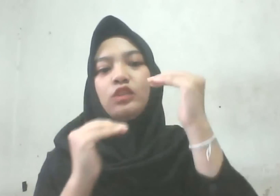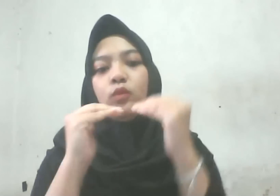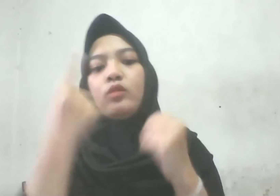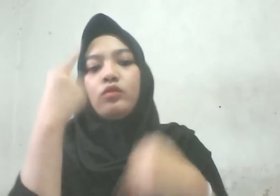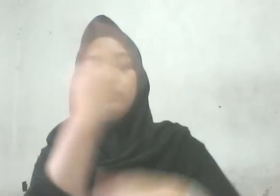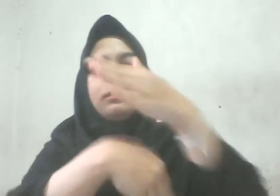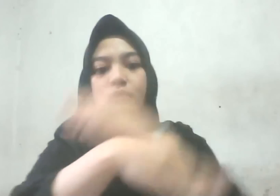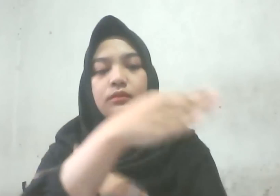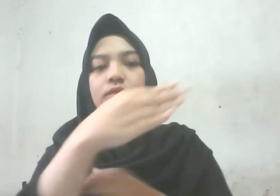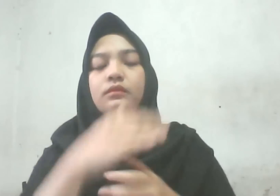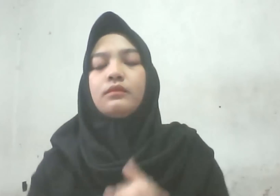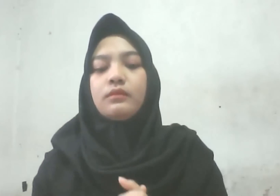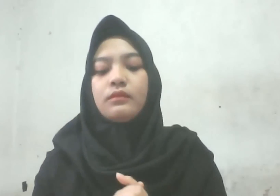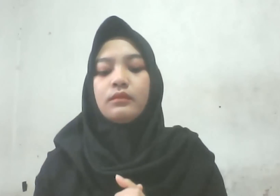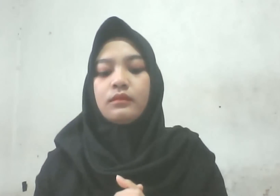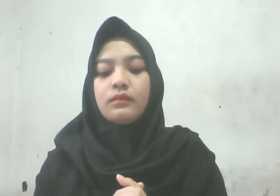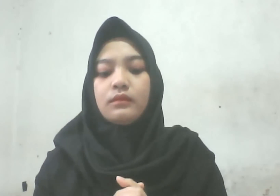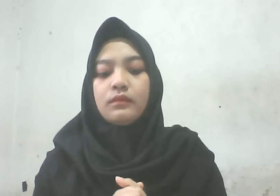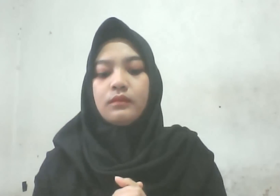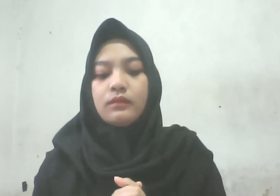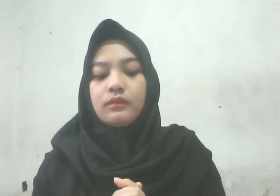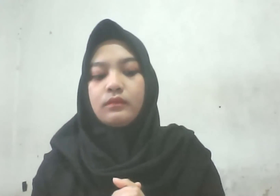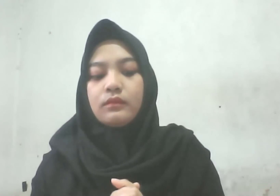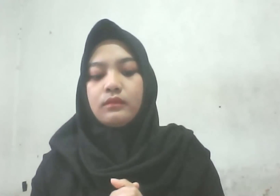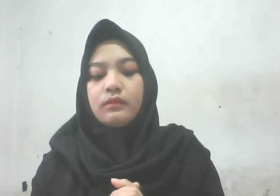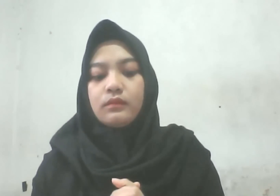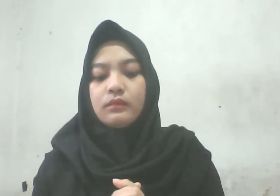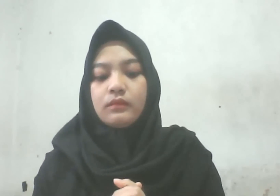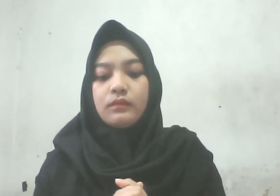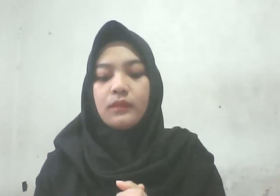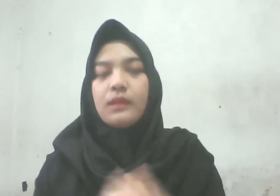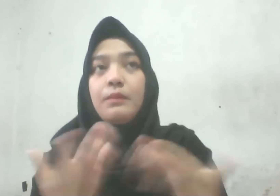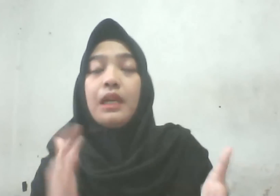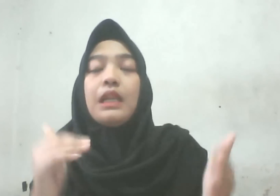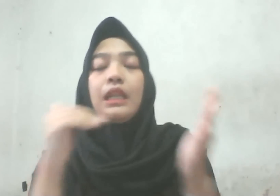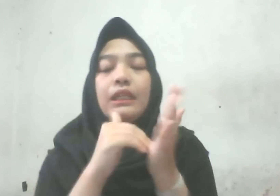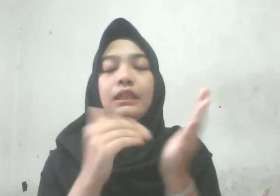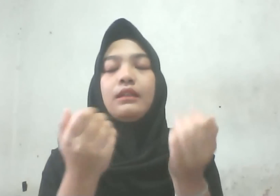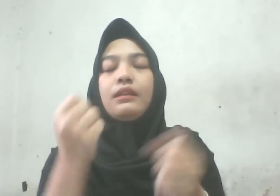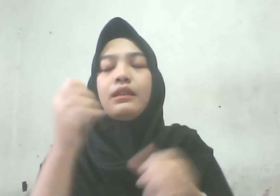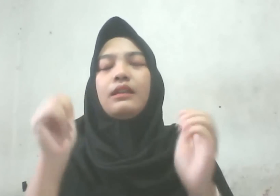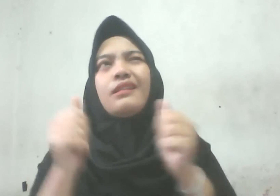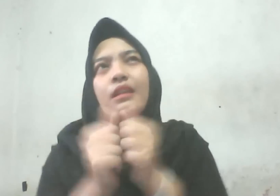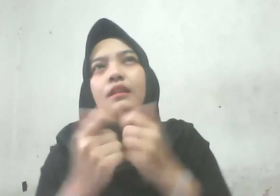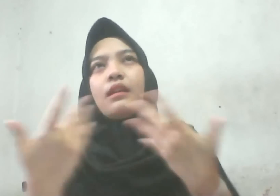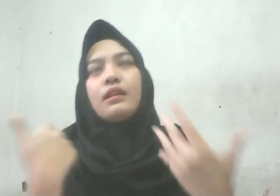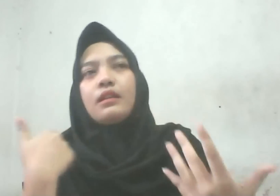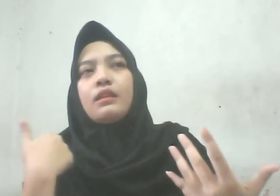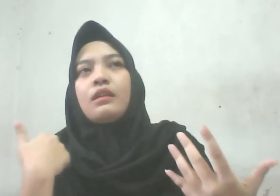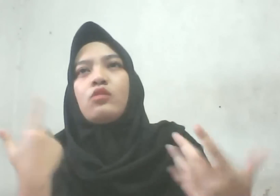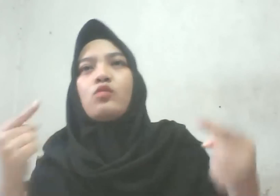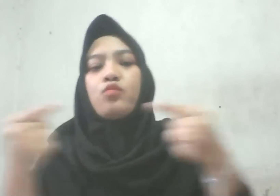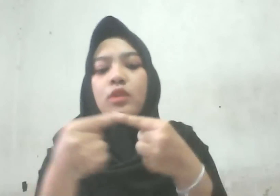in answer to this why, and I'm particularly mindful of the COVID-19 context